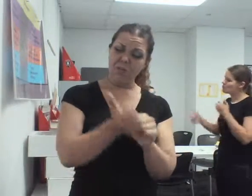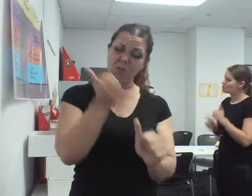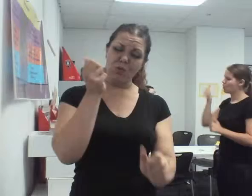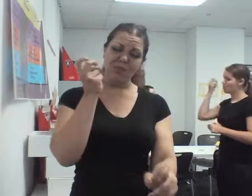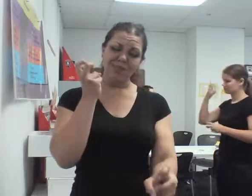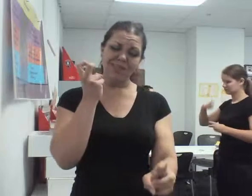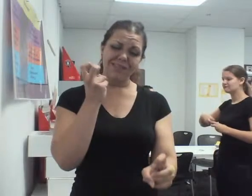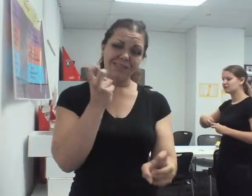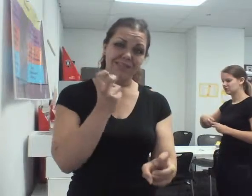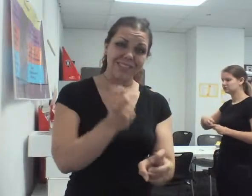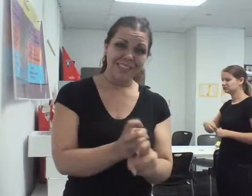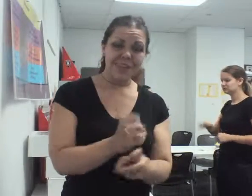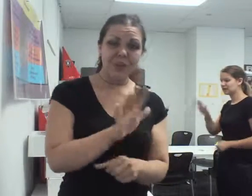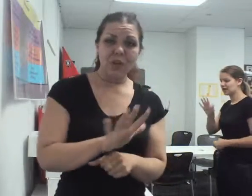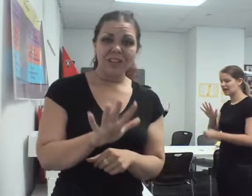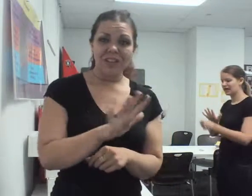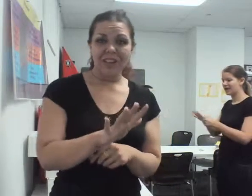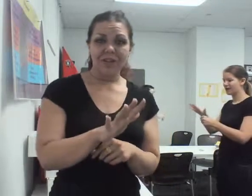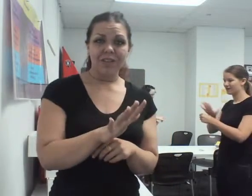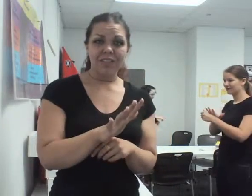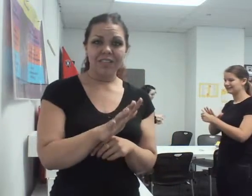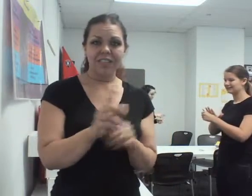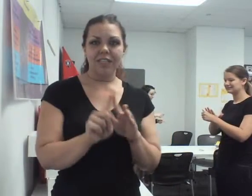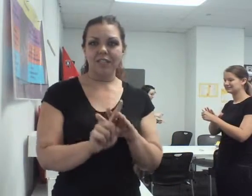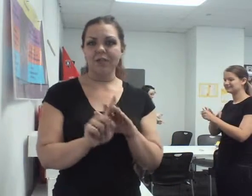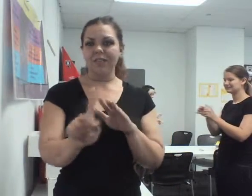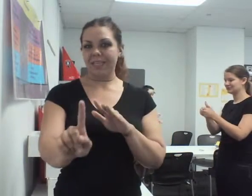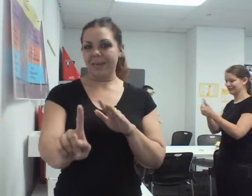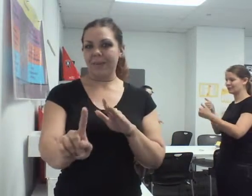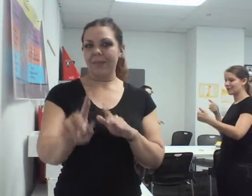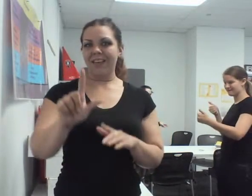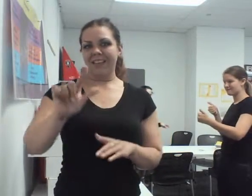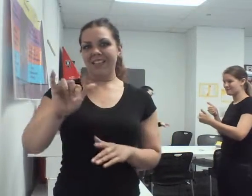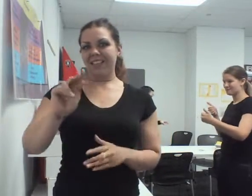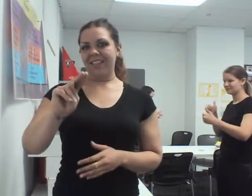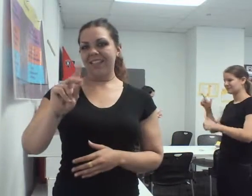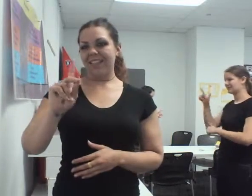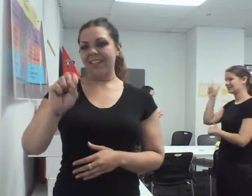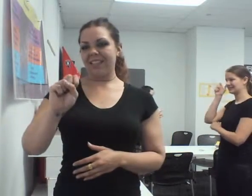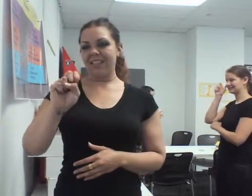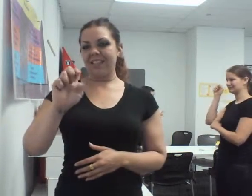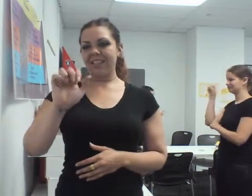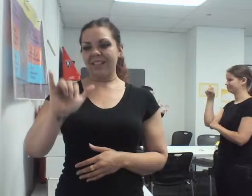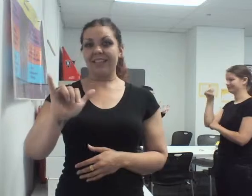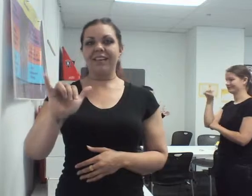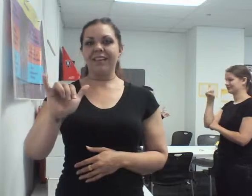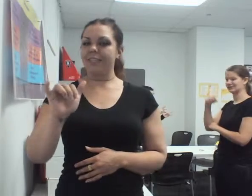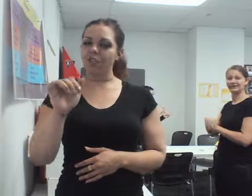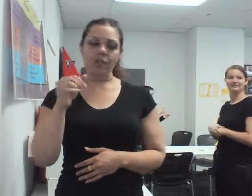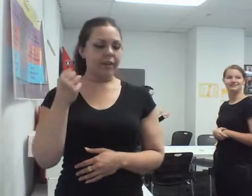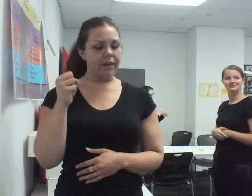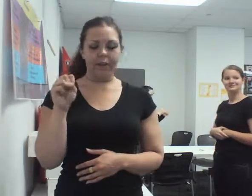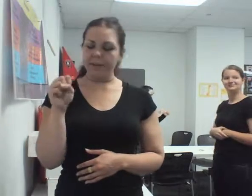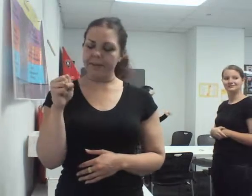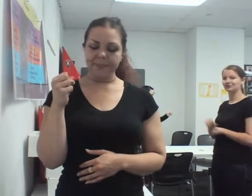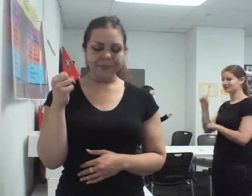area to get away from. Lindsay is shaking her head. One of the first things that the rhetorical questions that you